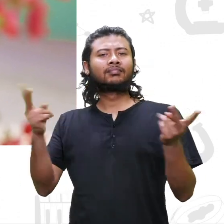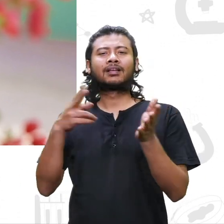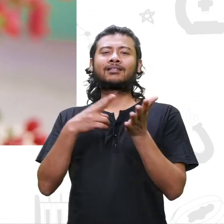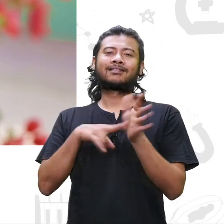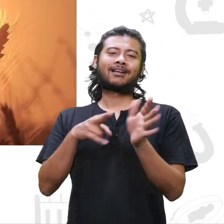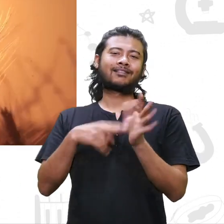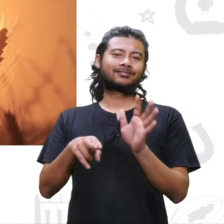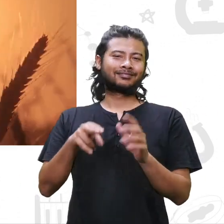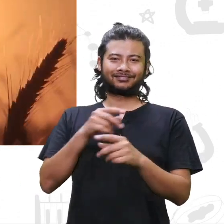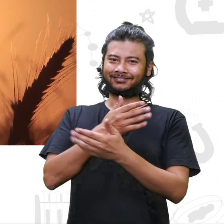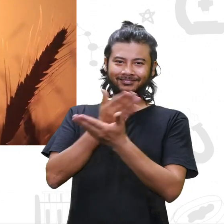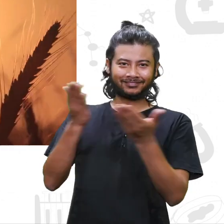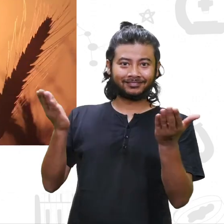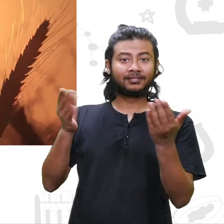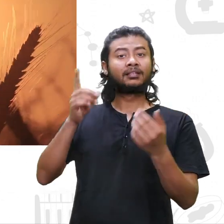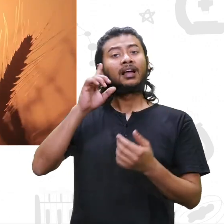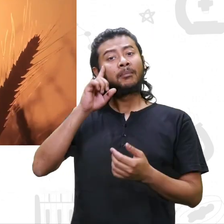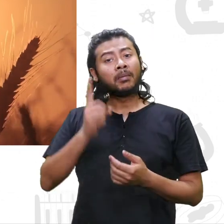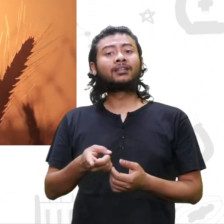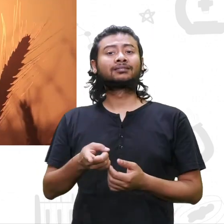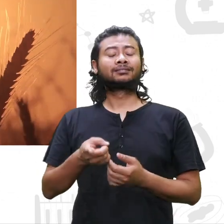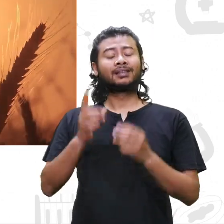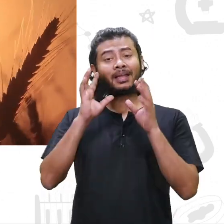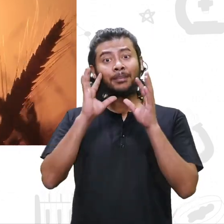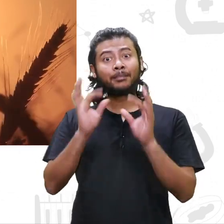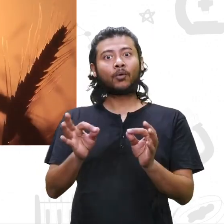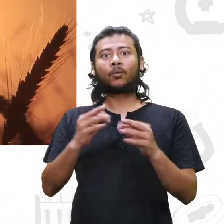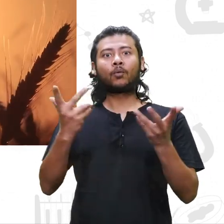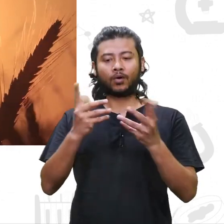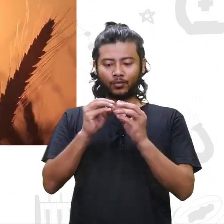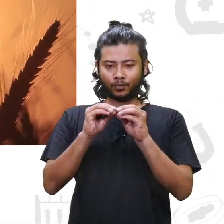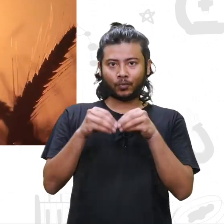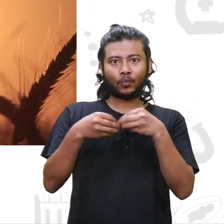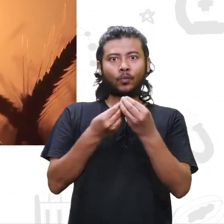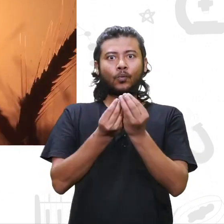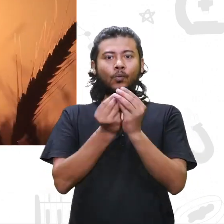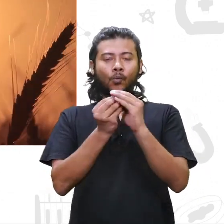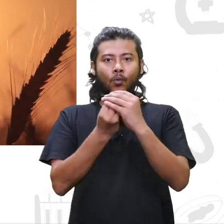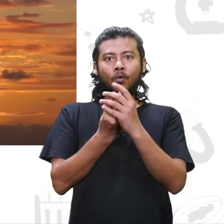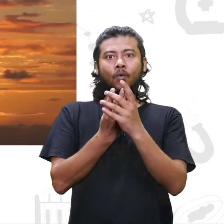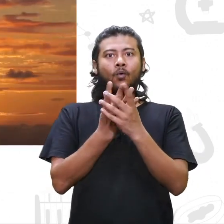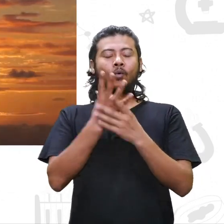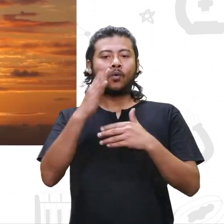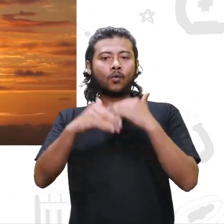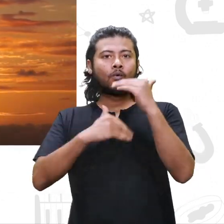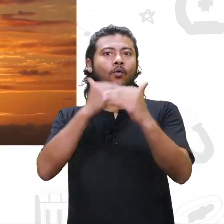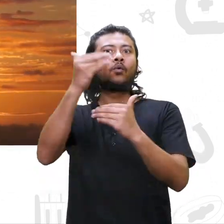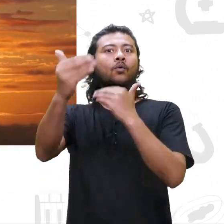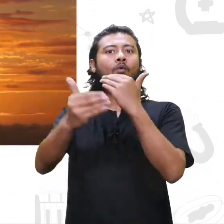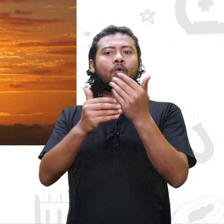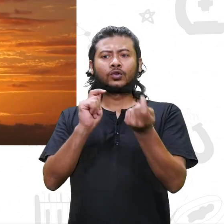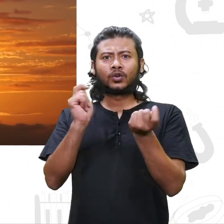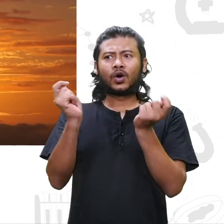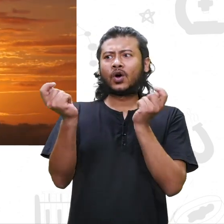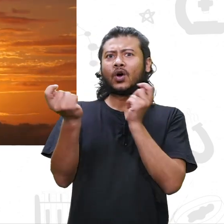forward. As a life force that passes right through us and makes us link in the evolution of